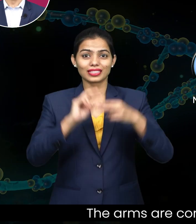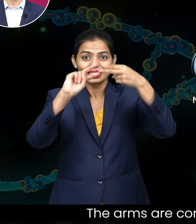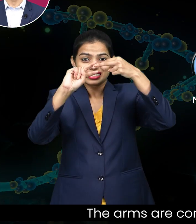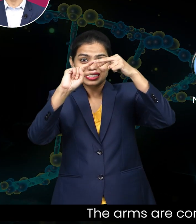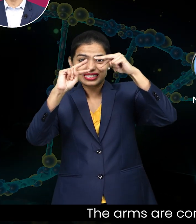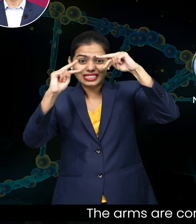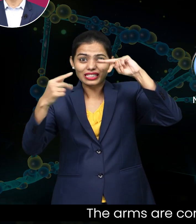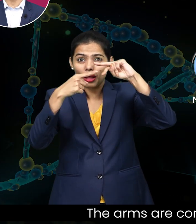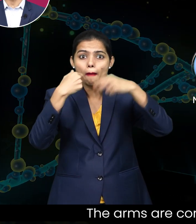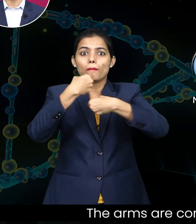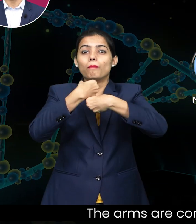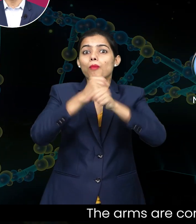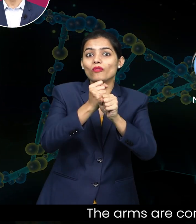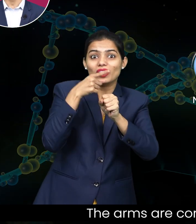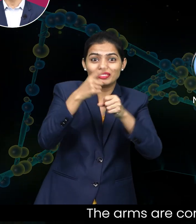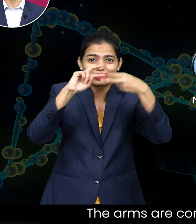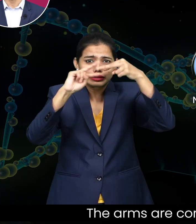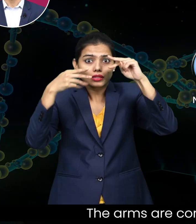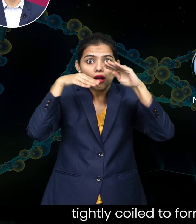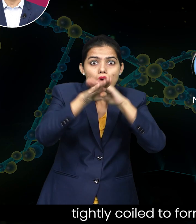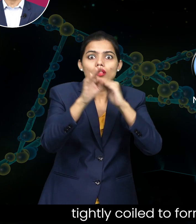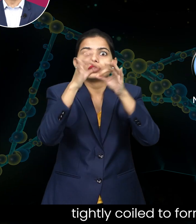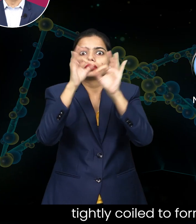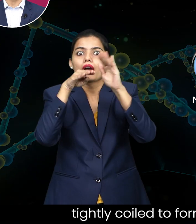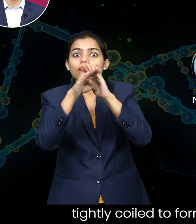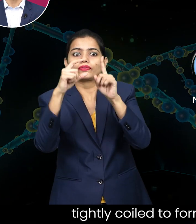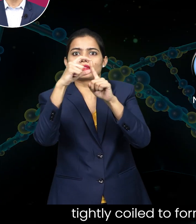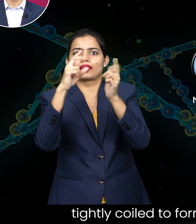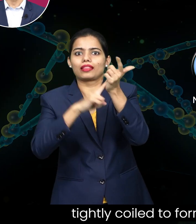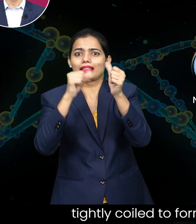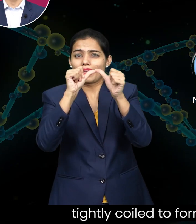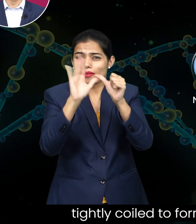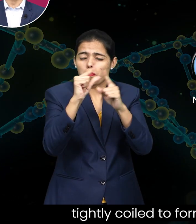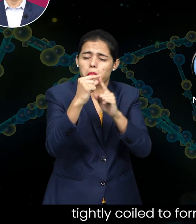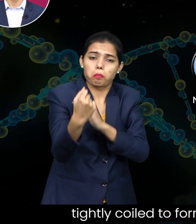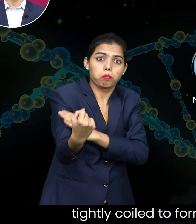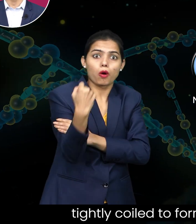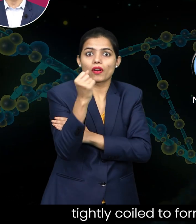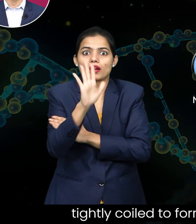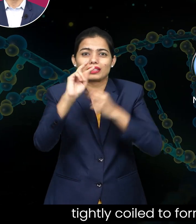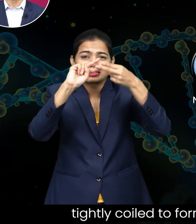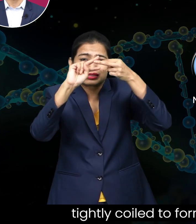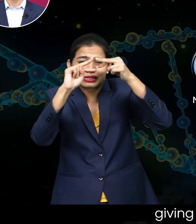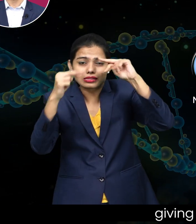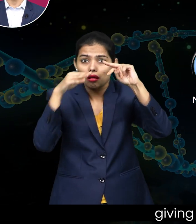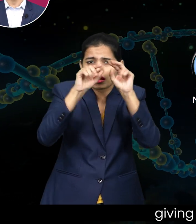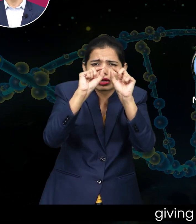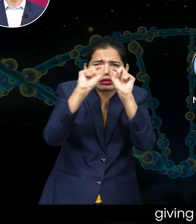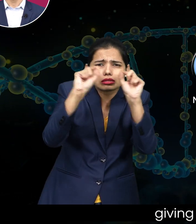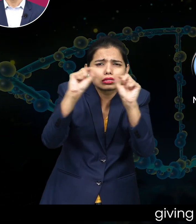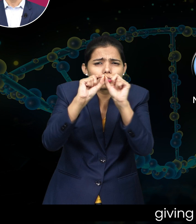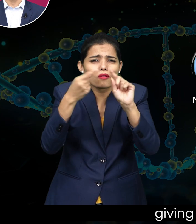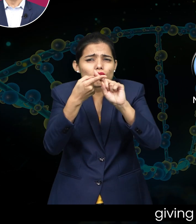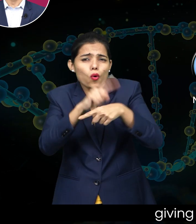The arms are composed of DNA and proteins tightly coiled to form a structure called chromatin, giving